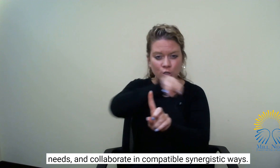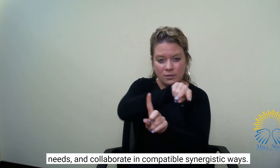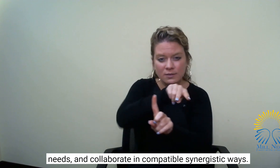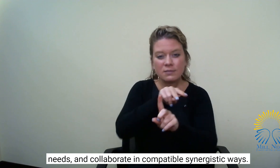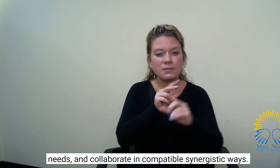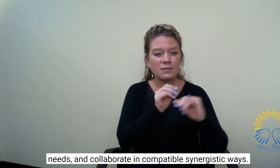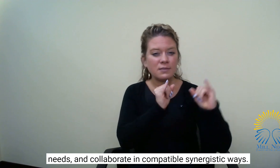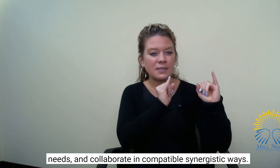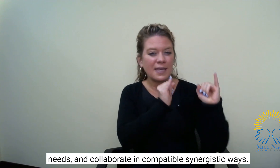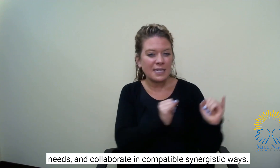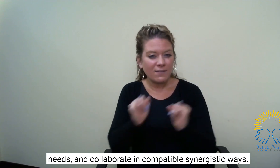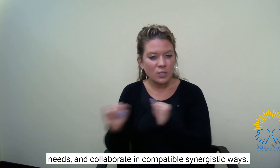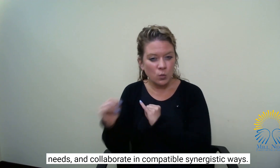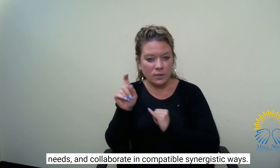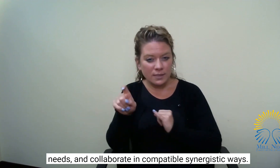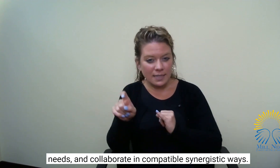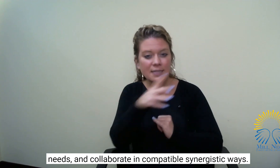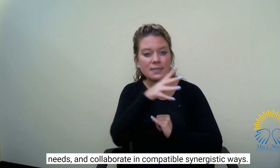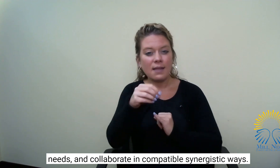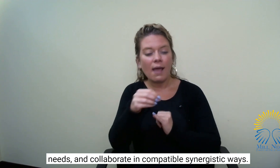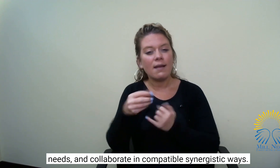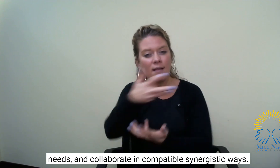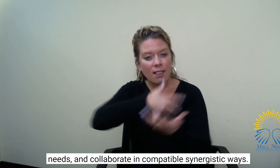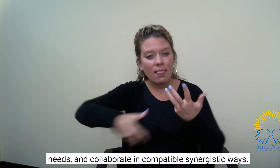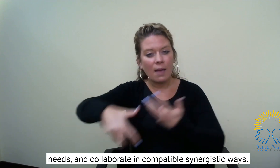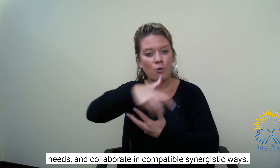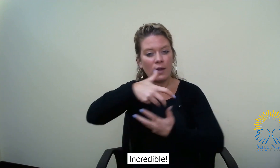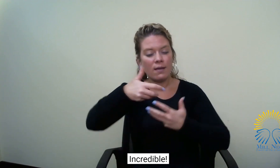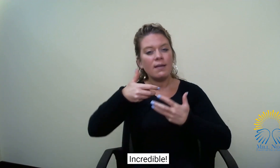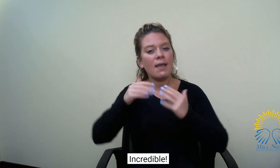in compatible, synergistic ways. Incredible.